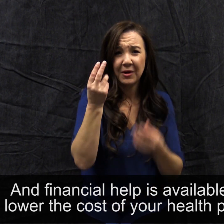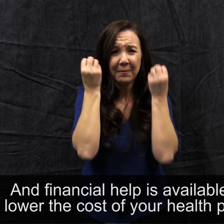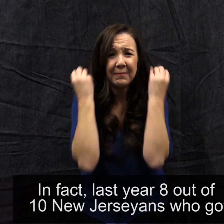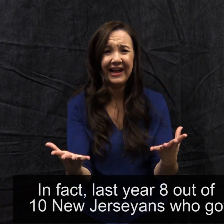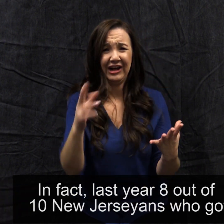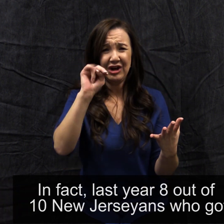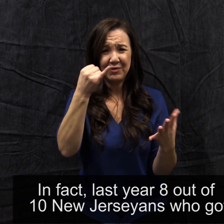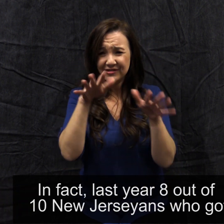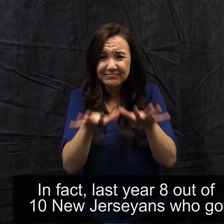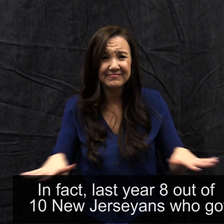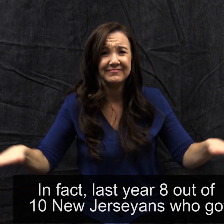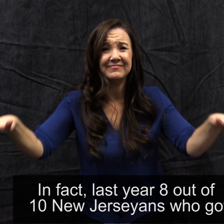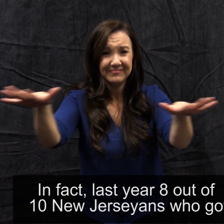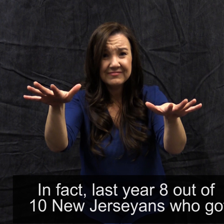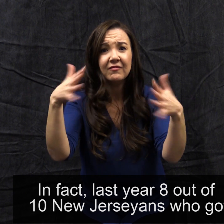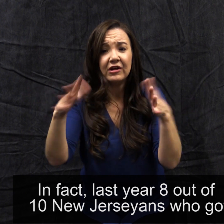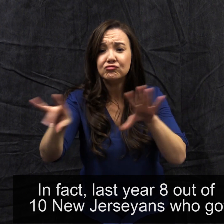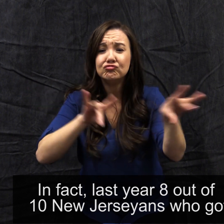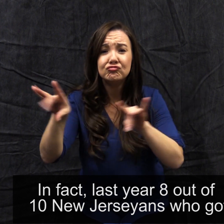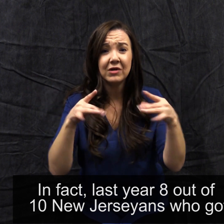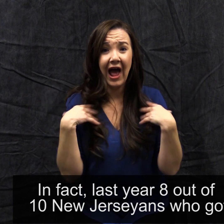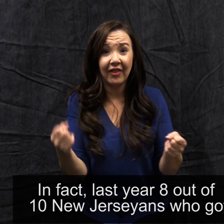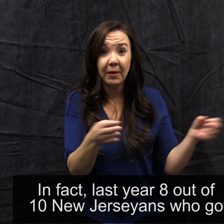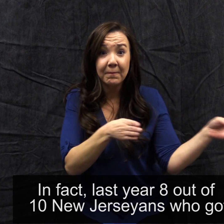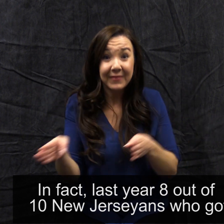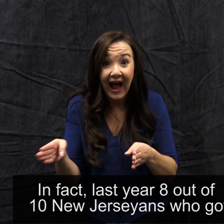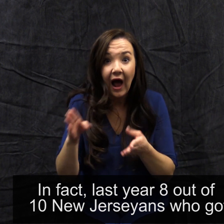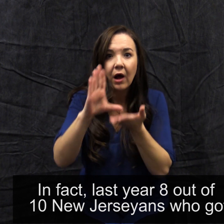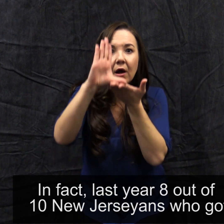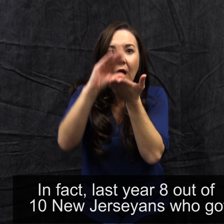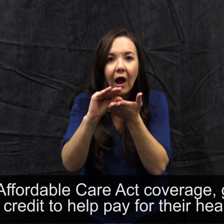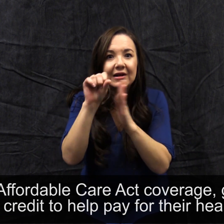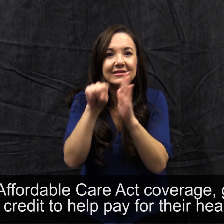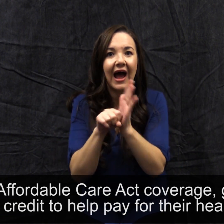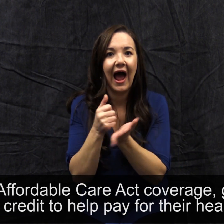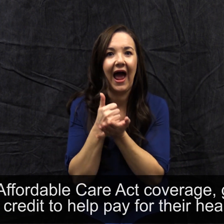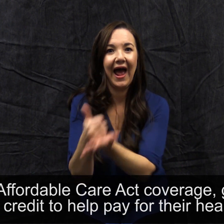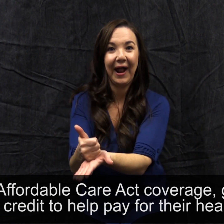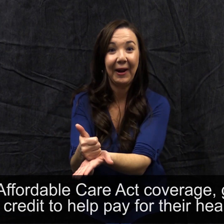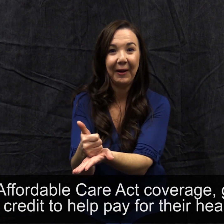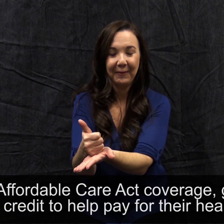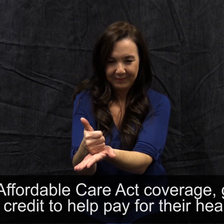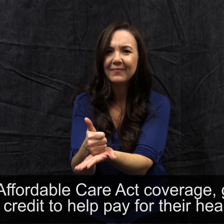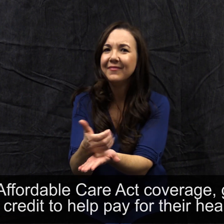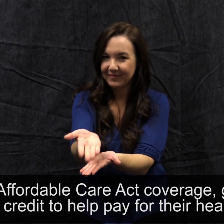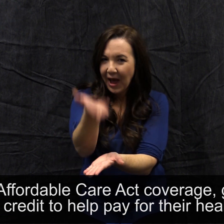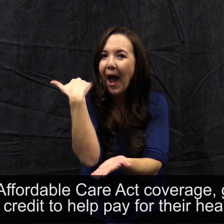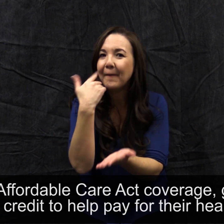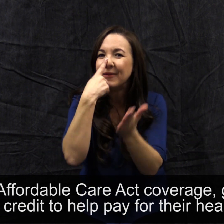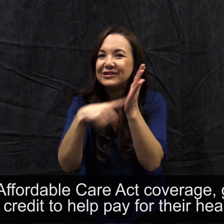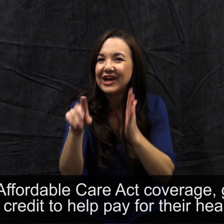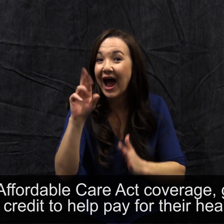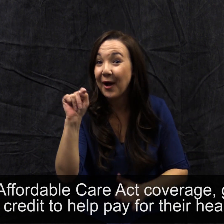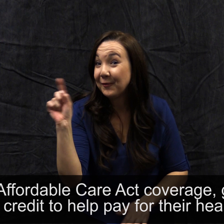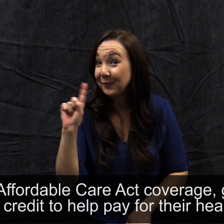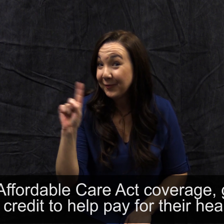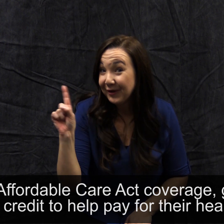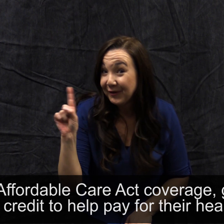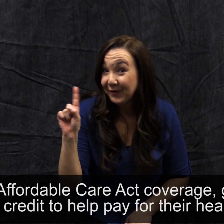In fact, last year 8 out of 10 New Jerseyans who got Affordable Care Act coverage got a tax credit to help pay for their